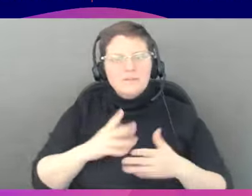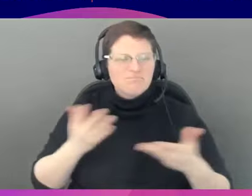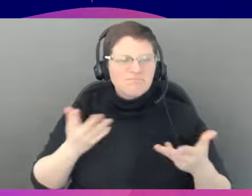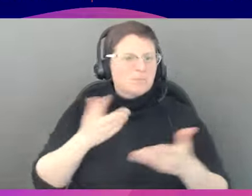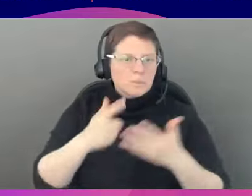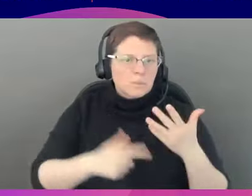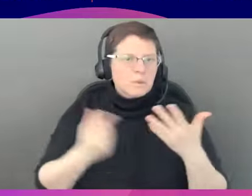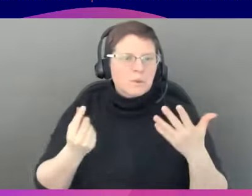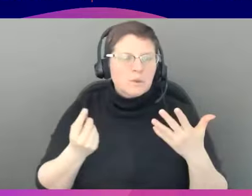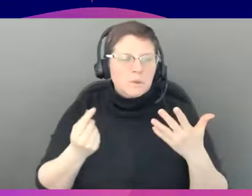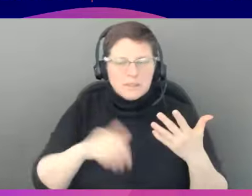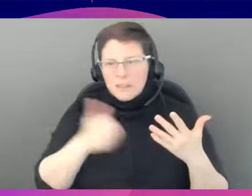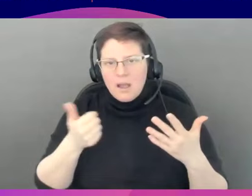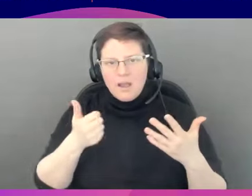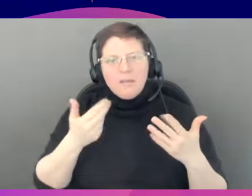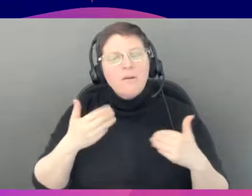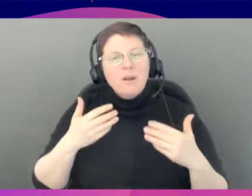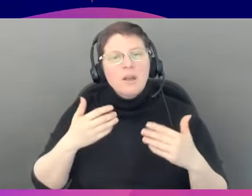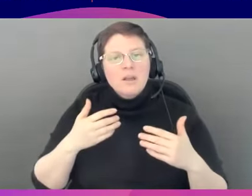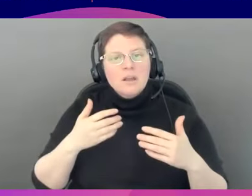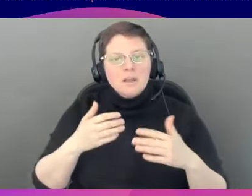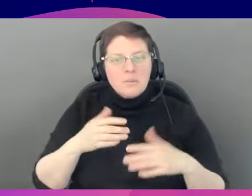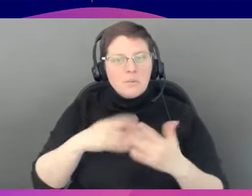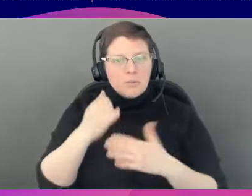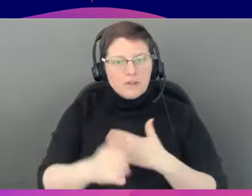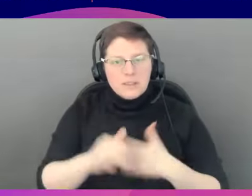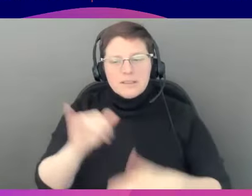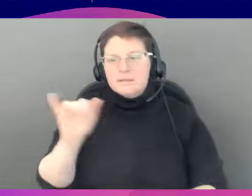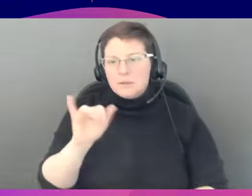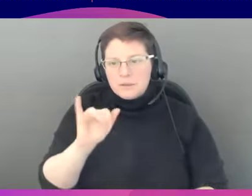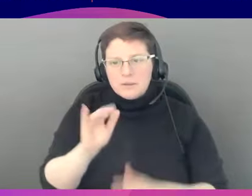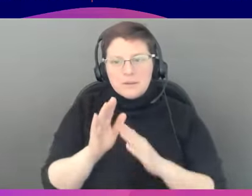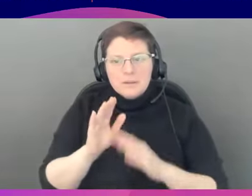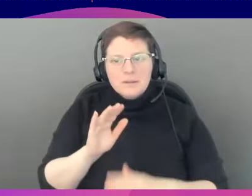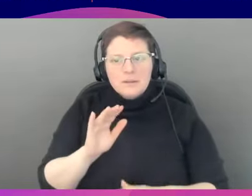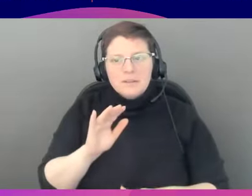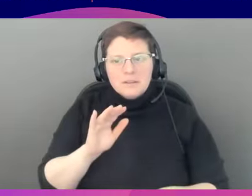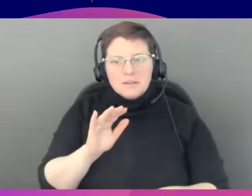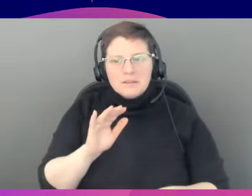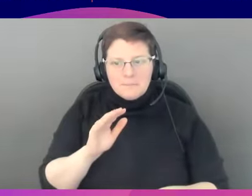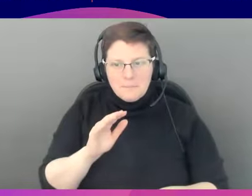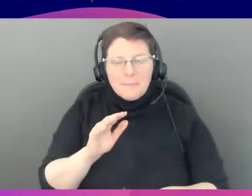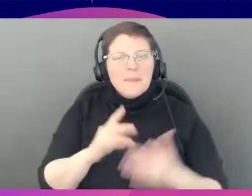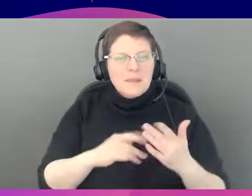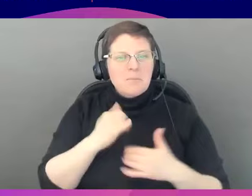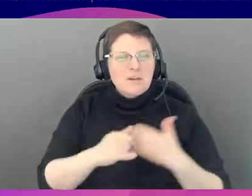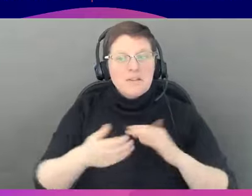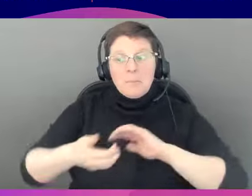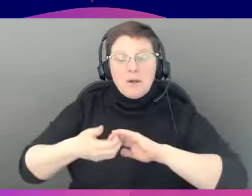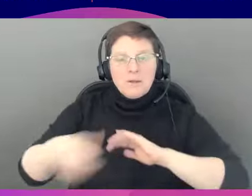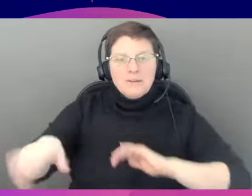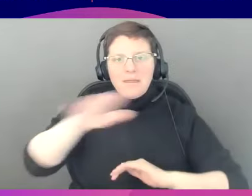Practices project, and other Humane Canada initiatives, as well as the initiatives and projects of our